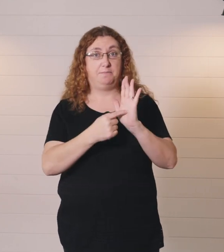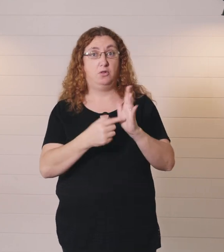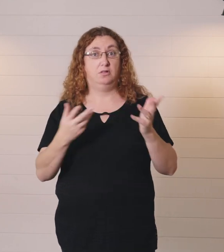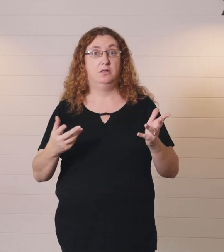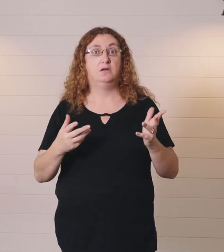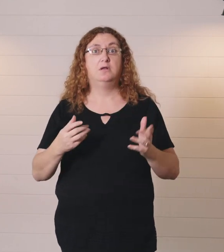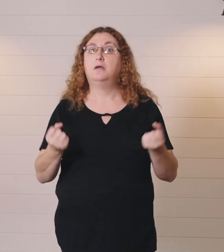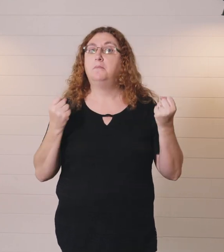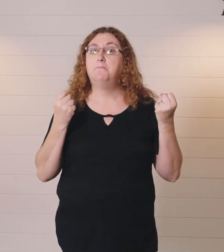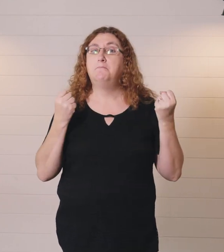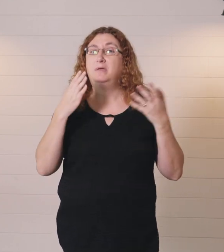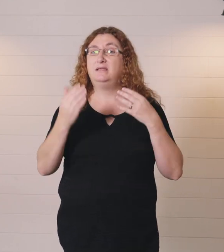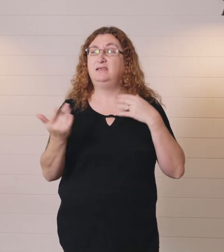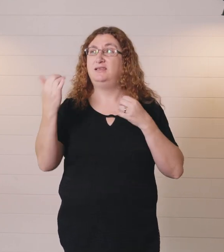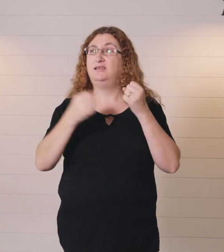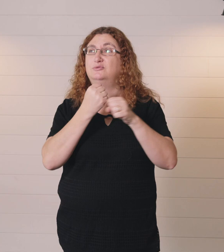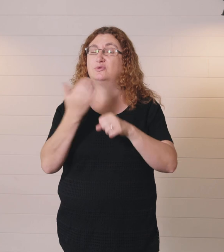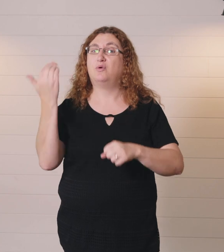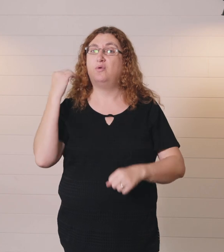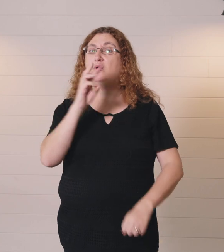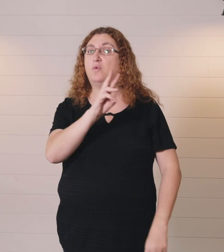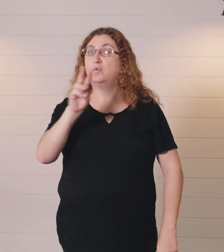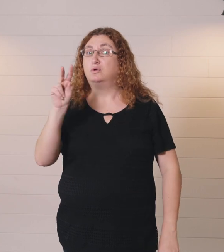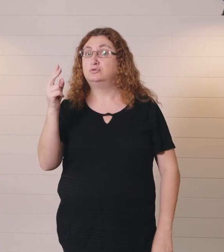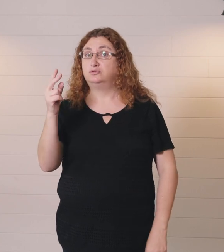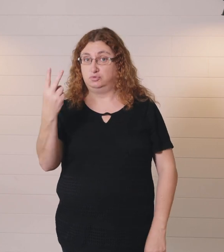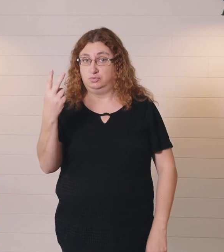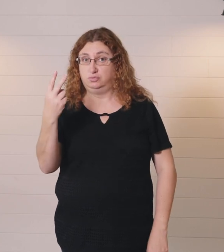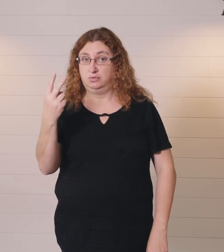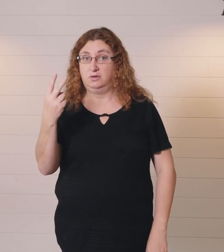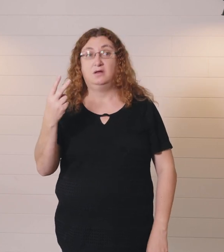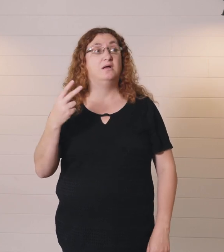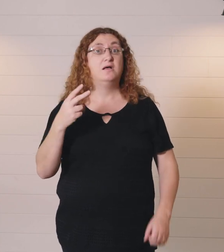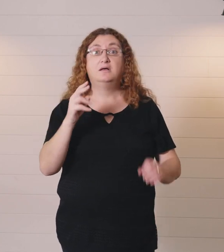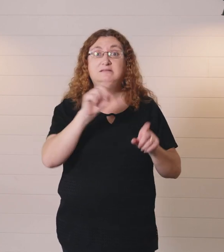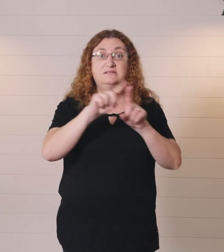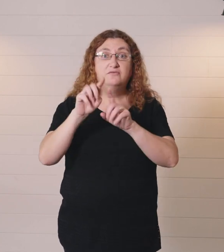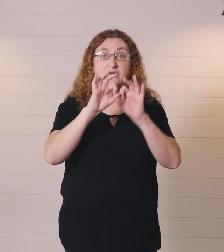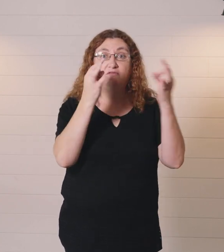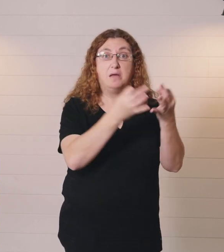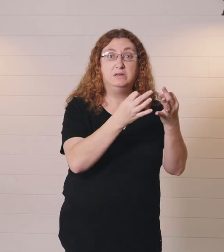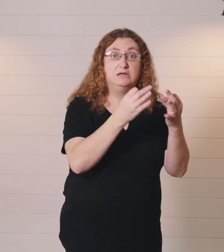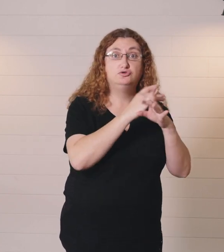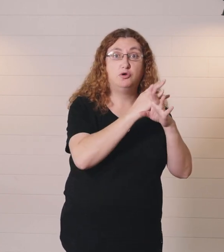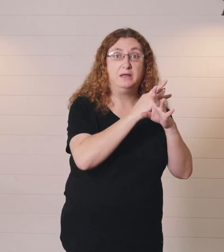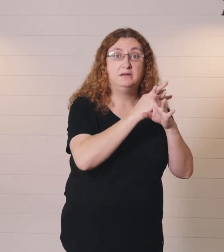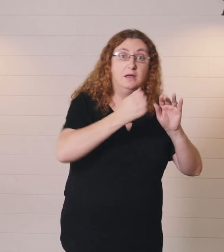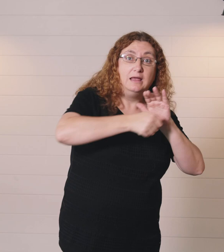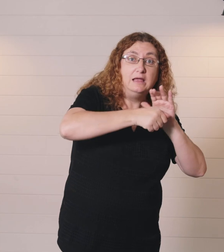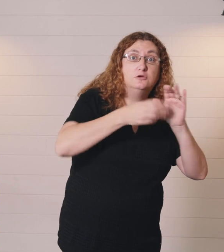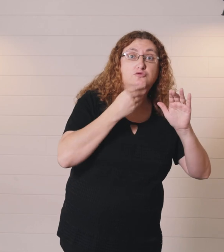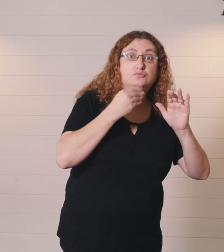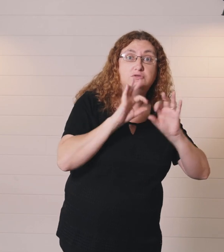to examples in the Holocaust years of World War II, how families like the Ten Boom family took in Jewish people